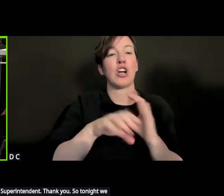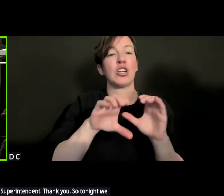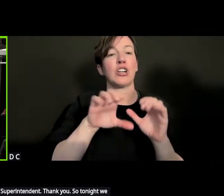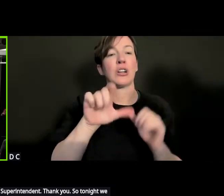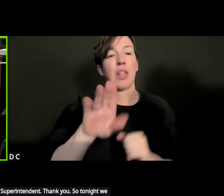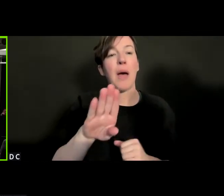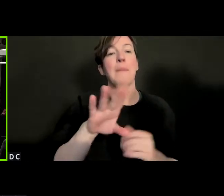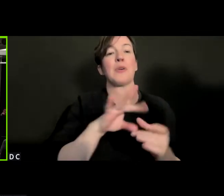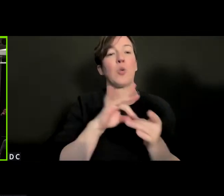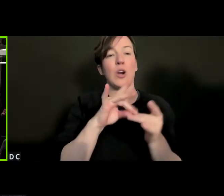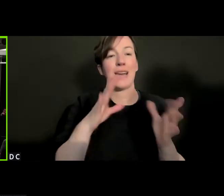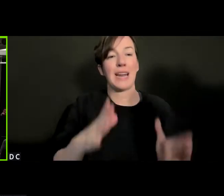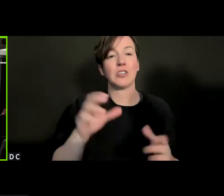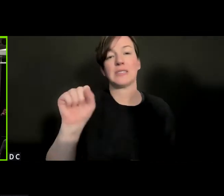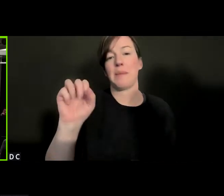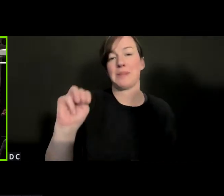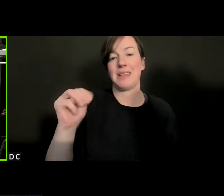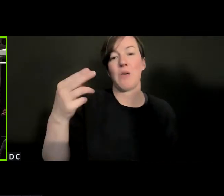High School